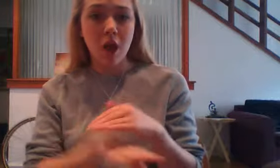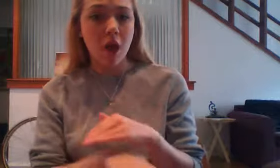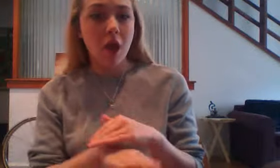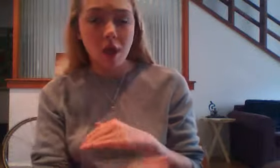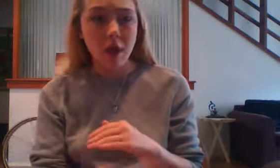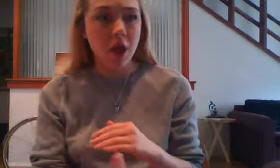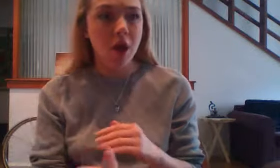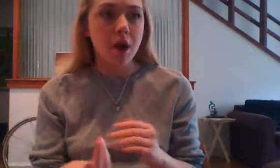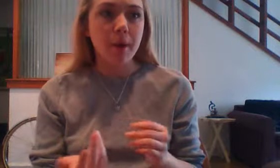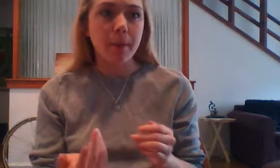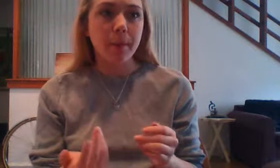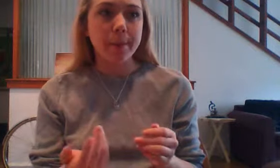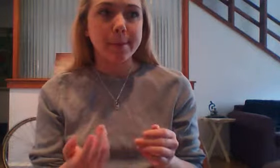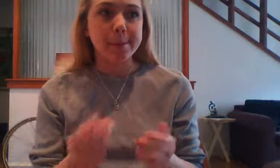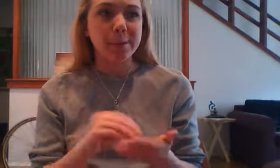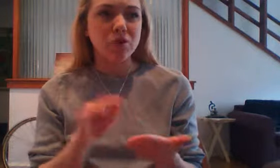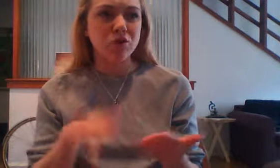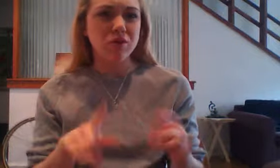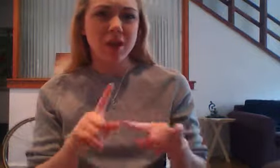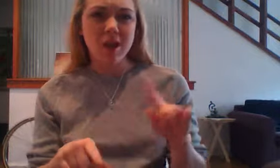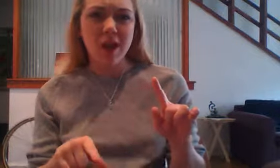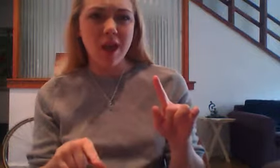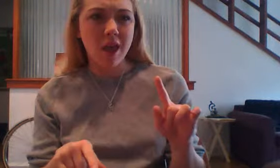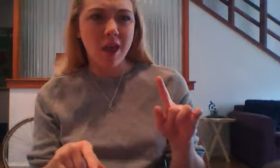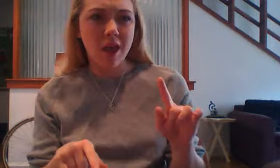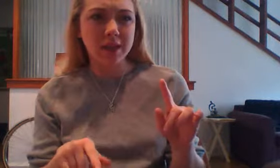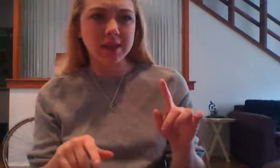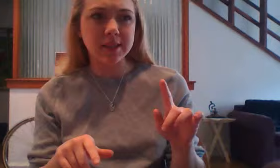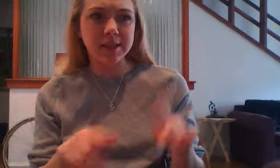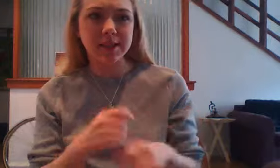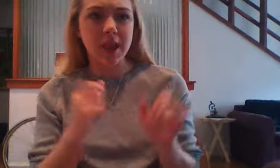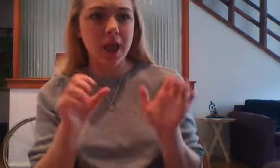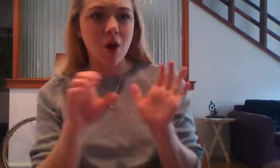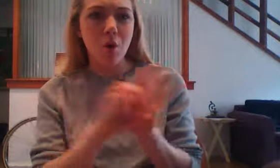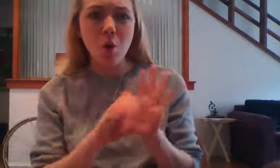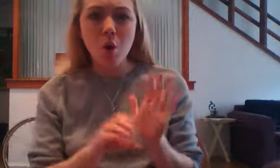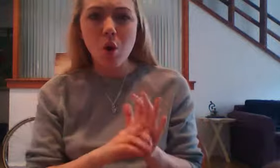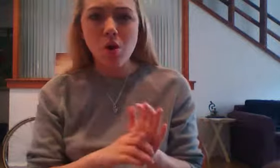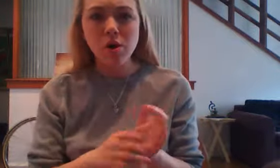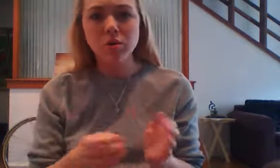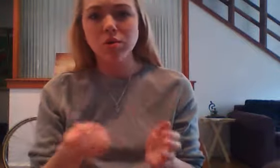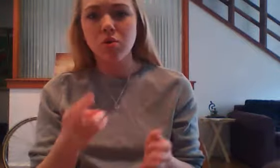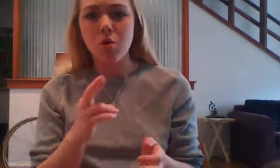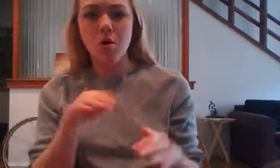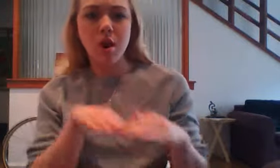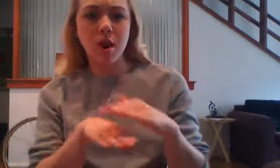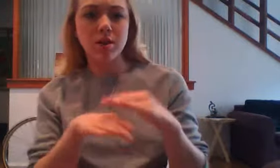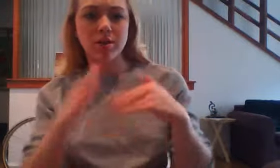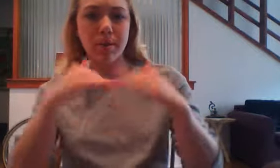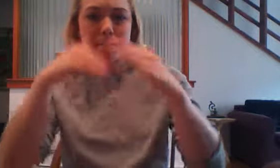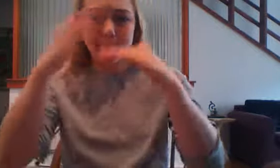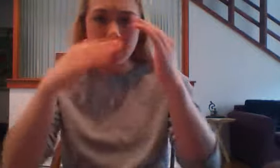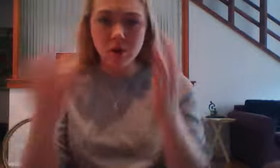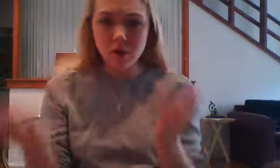a building or a website. In our office, it's an accommodation so that they need access to learn for their students. But